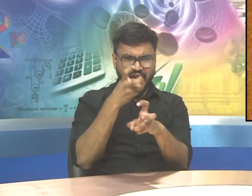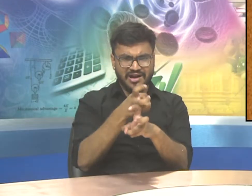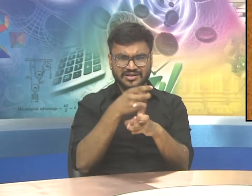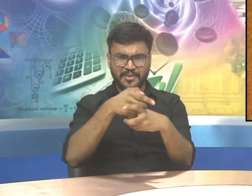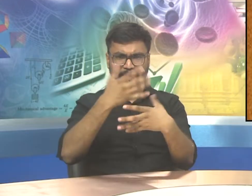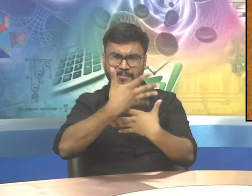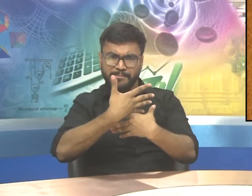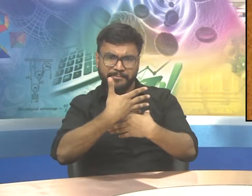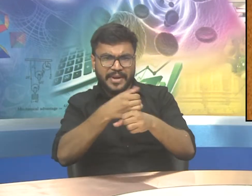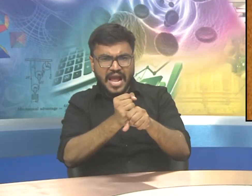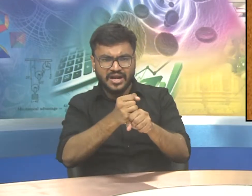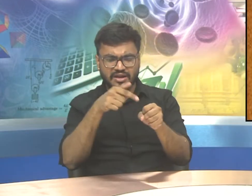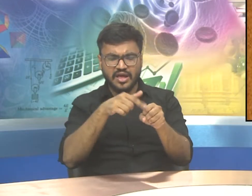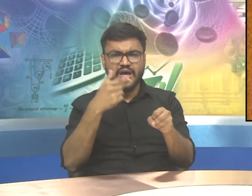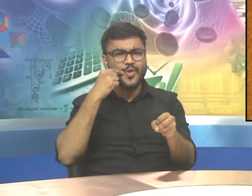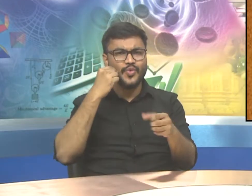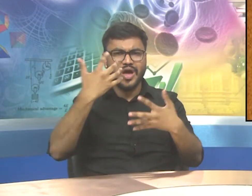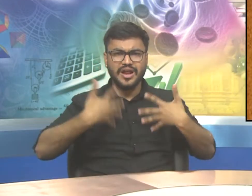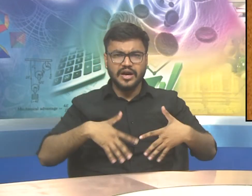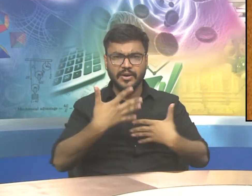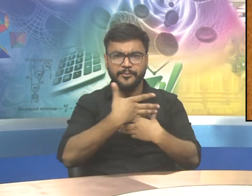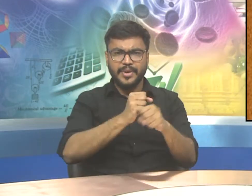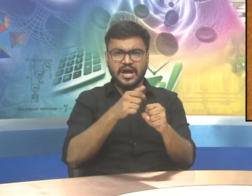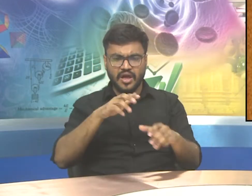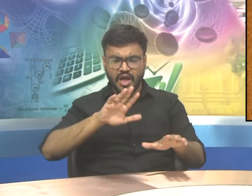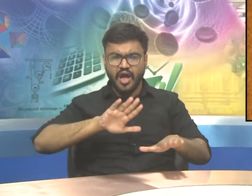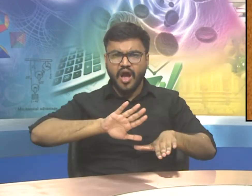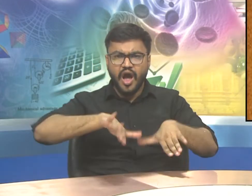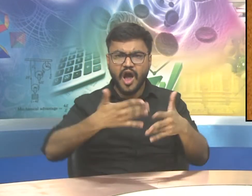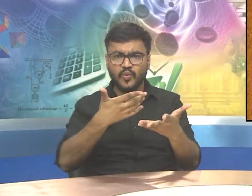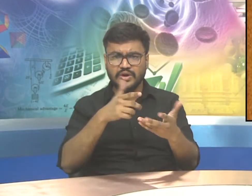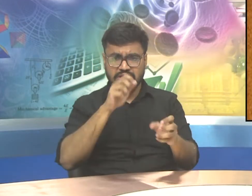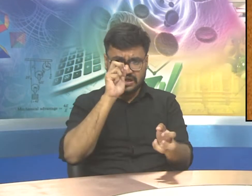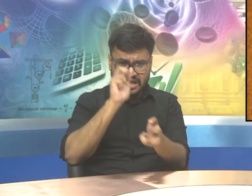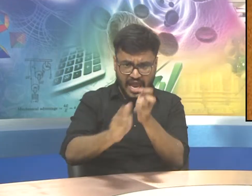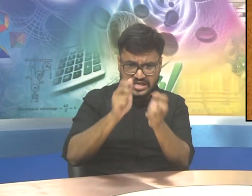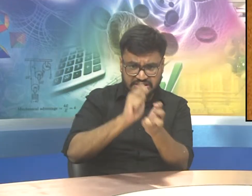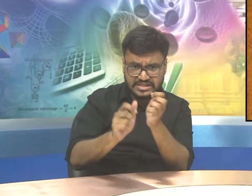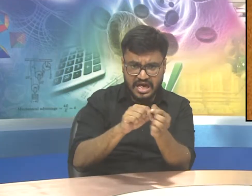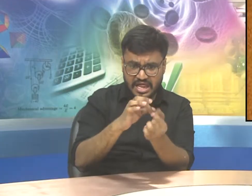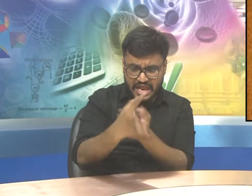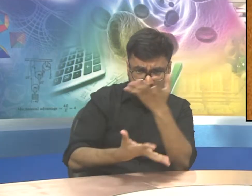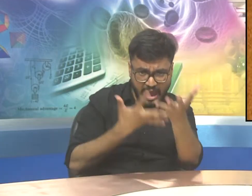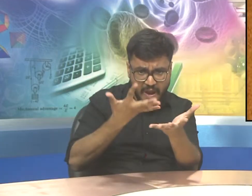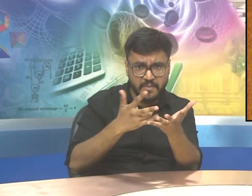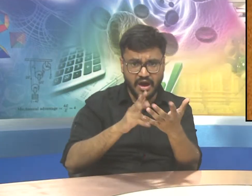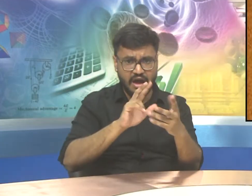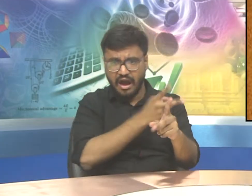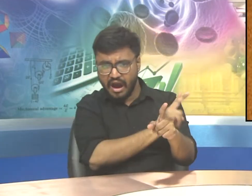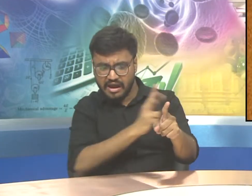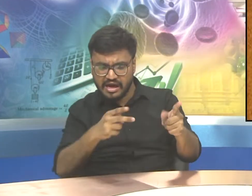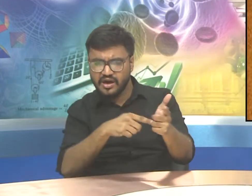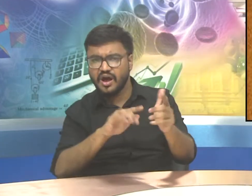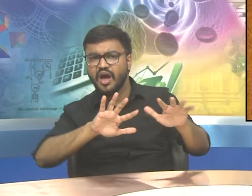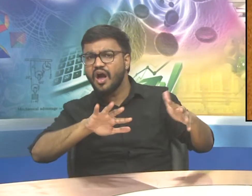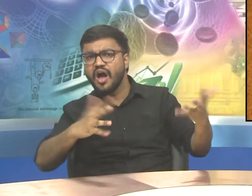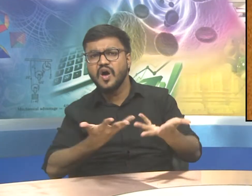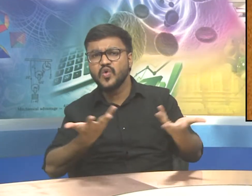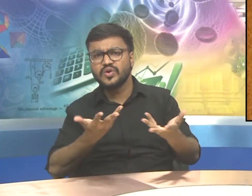Now we are going to continue our topic with the subtopic 2.3, Tool making by